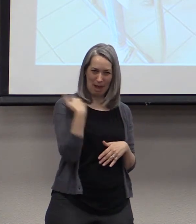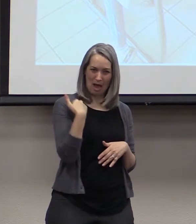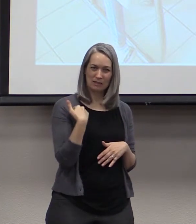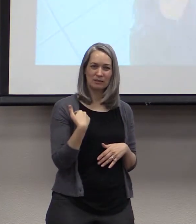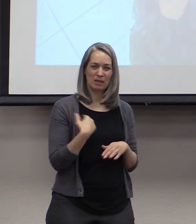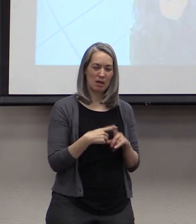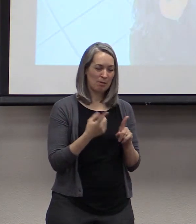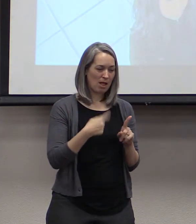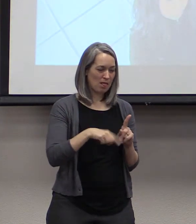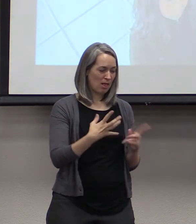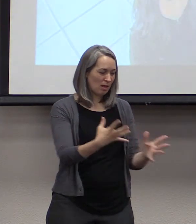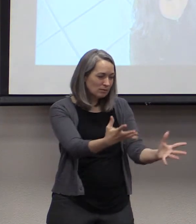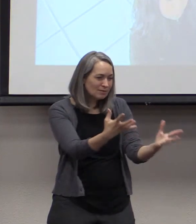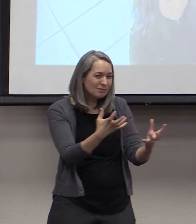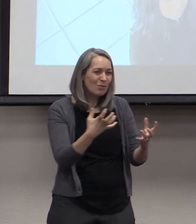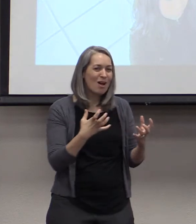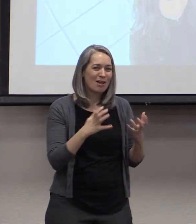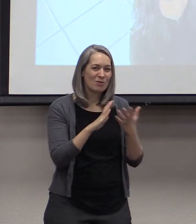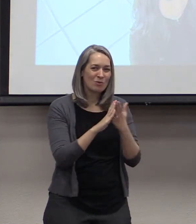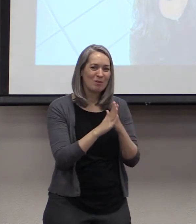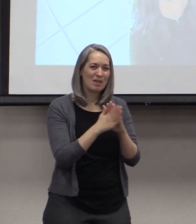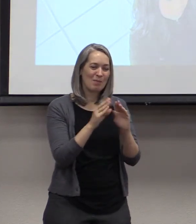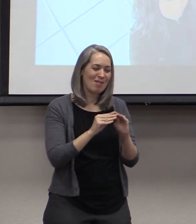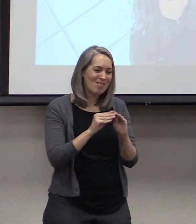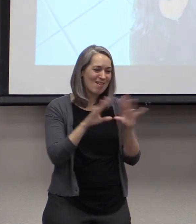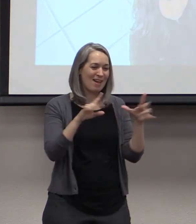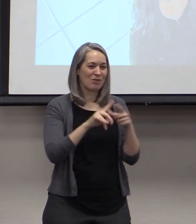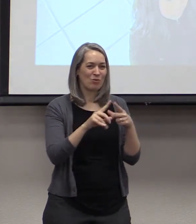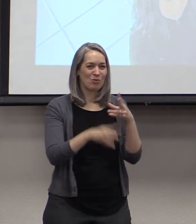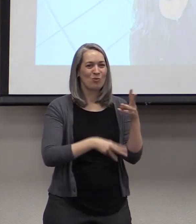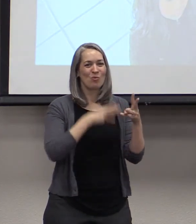how much they desire to be a light to this